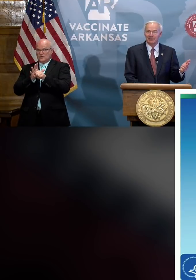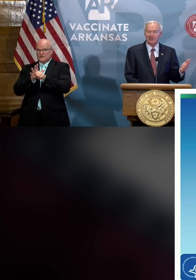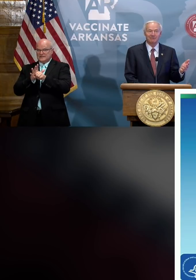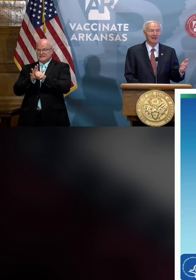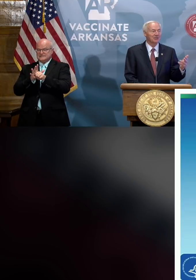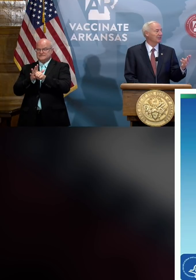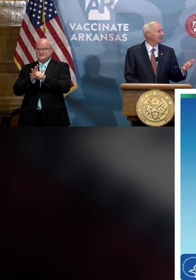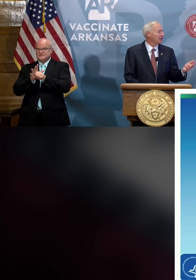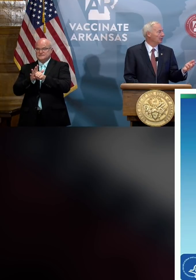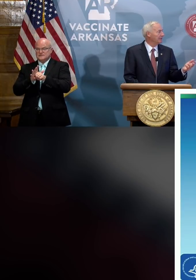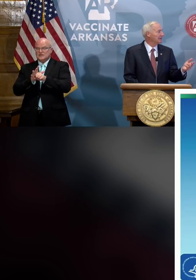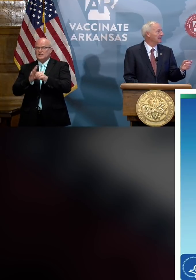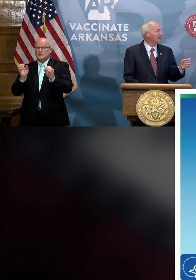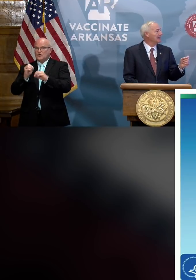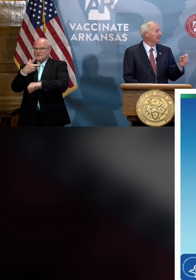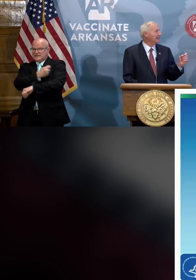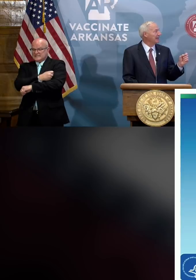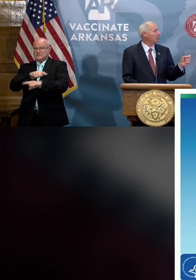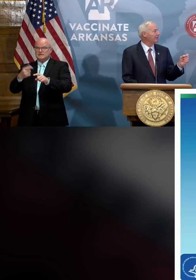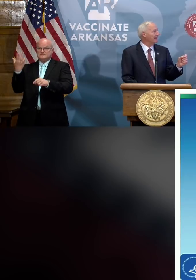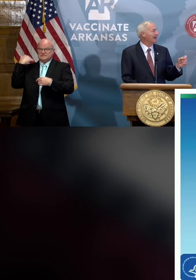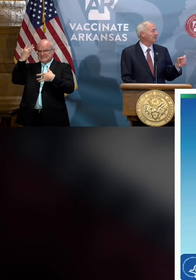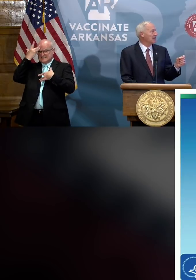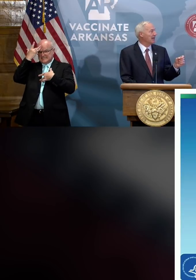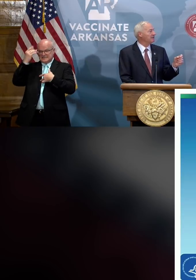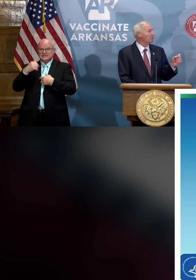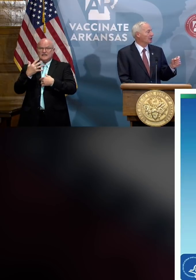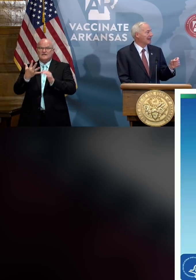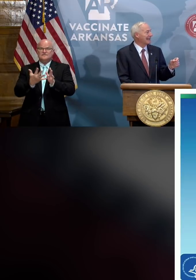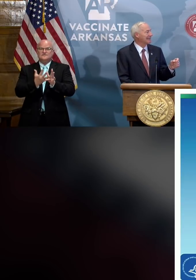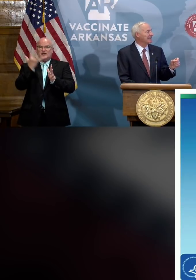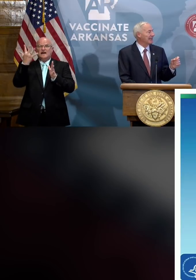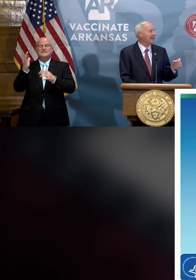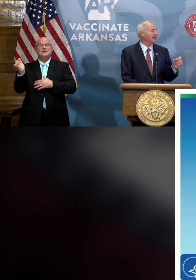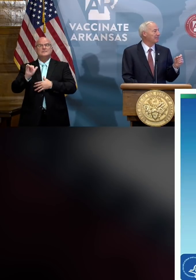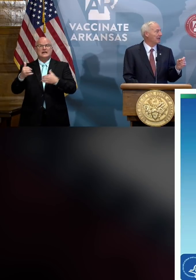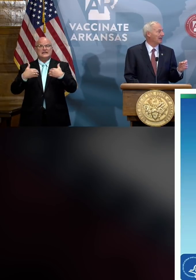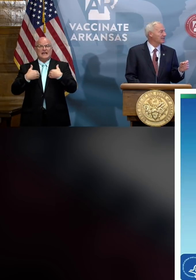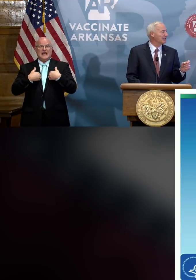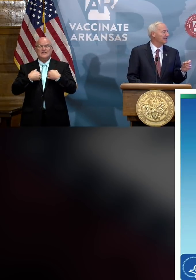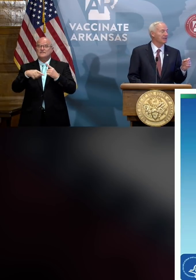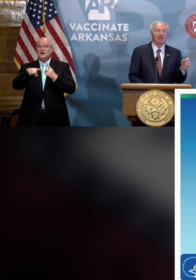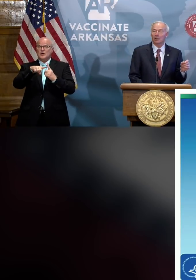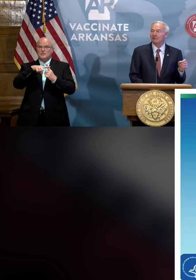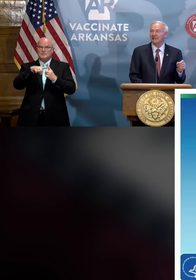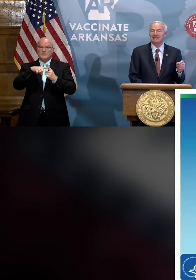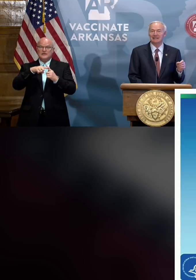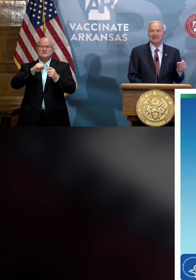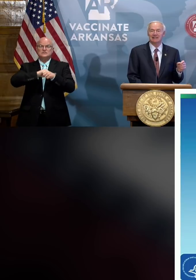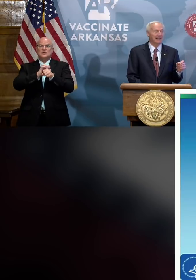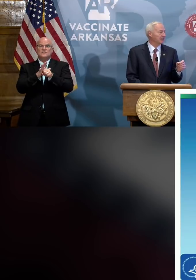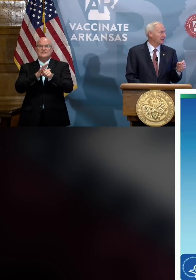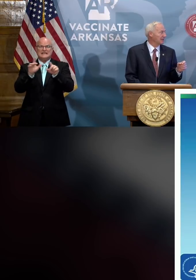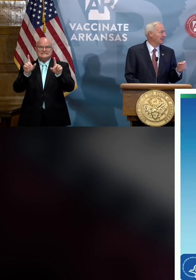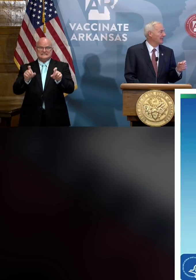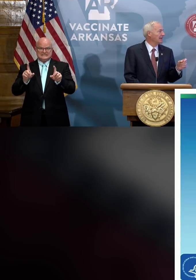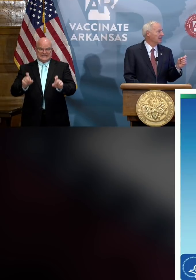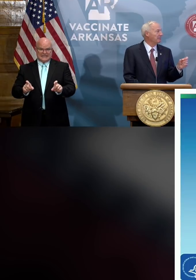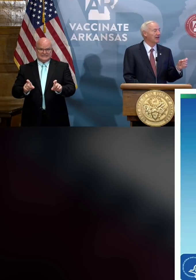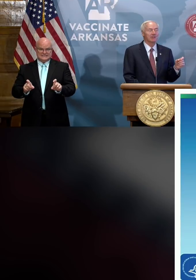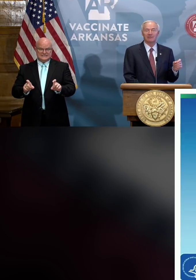but previous infection of COVID, that they were 5 times more likely to have a positive COVID-19